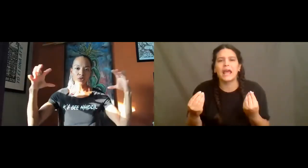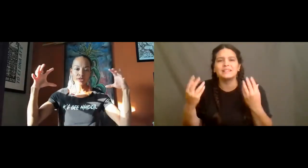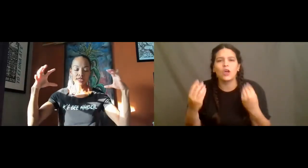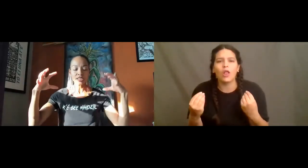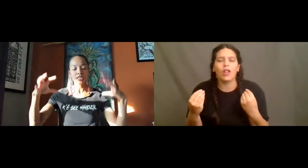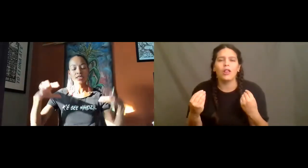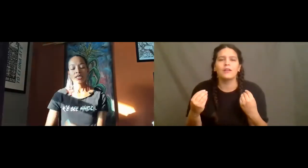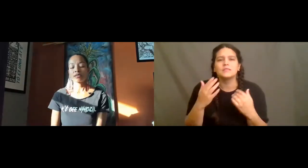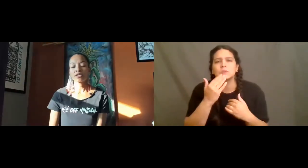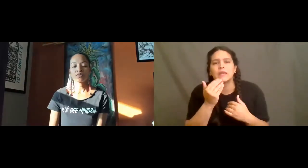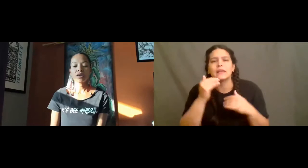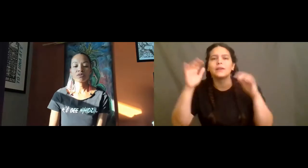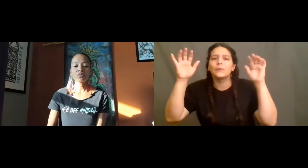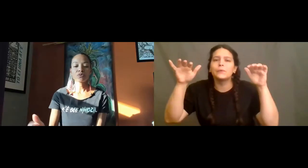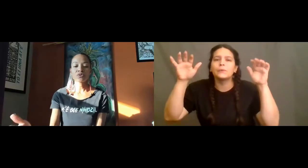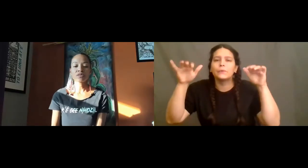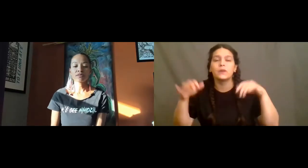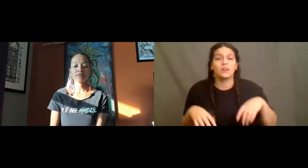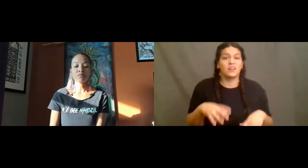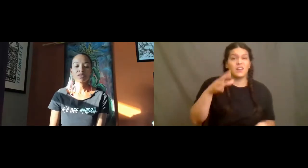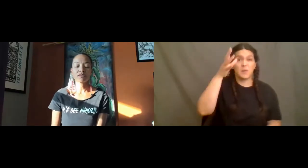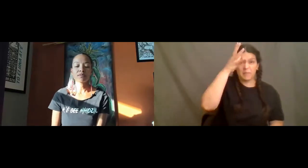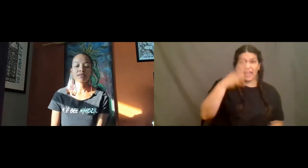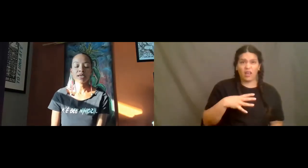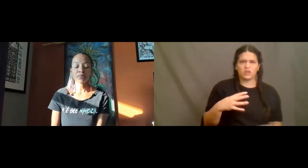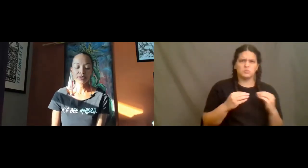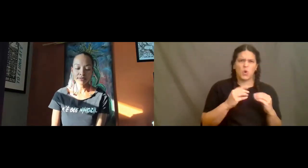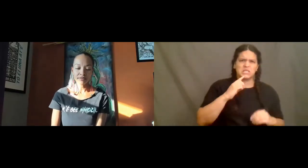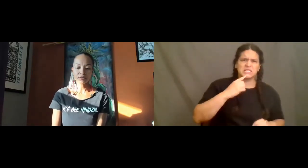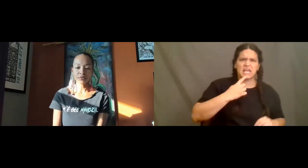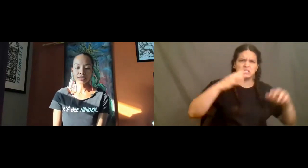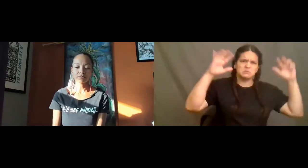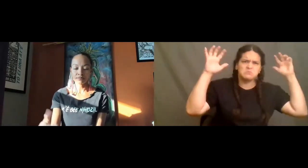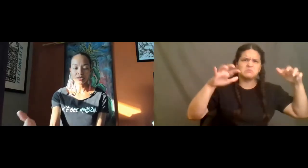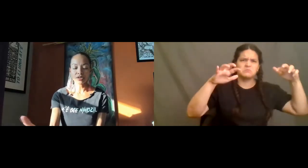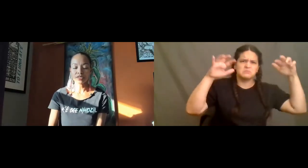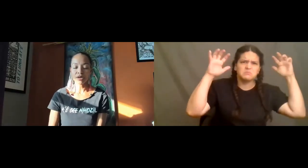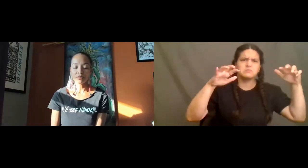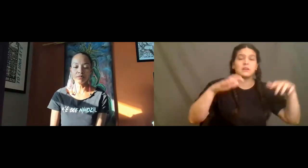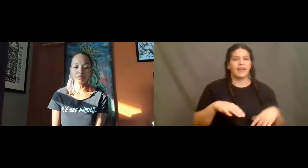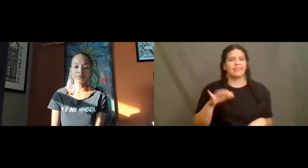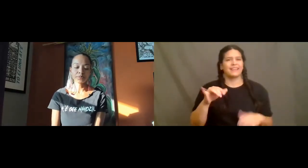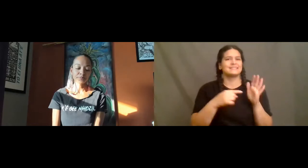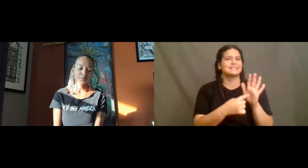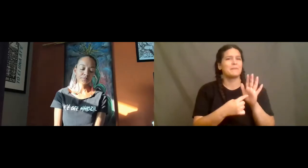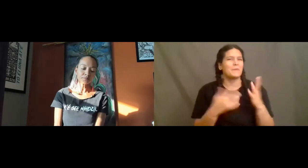more intense rain. So those are just some of the examples of what the song is about.